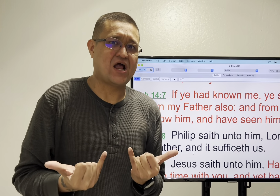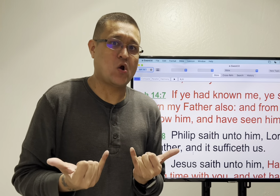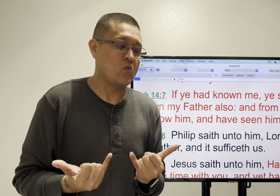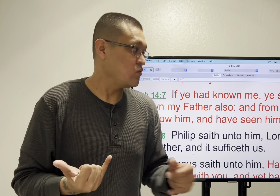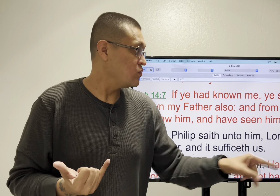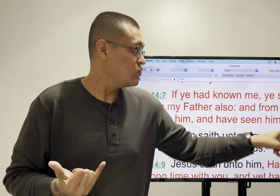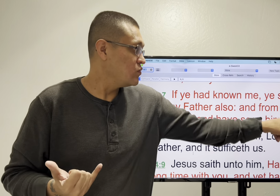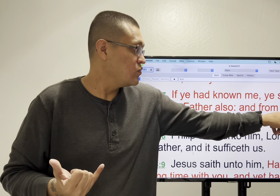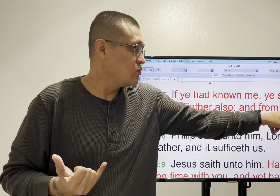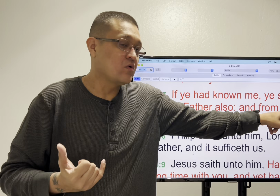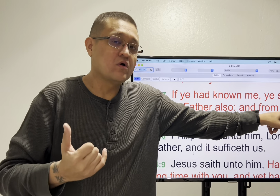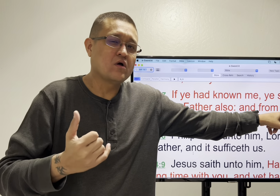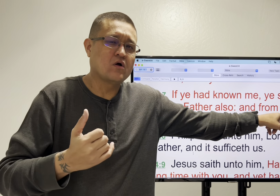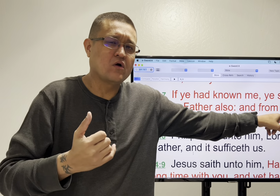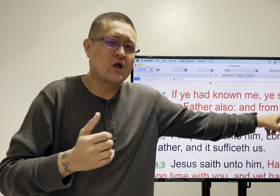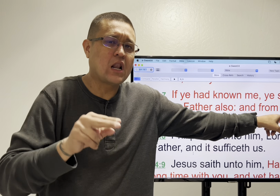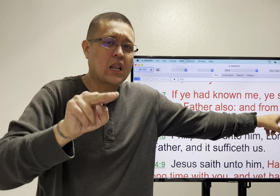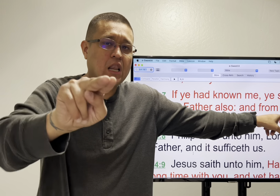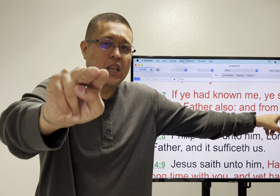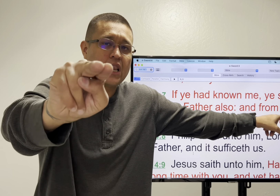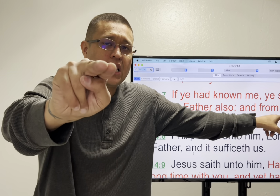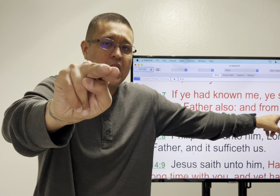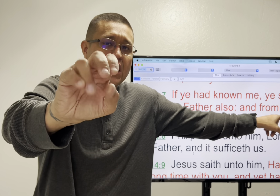And from henceforth, meaning now on,